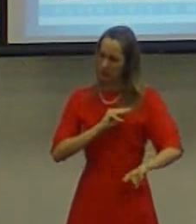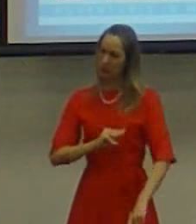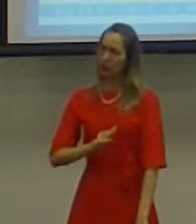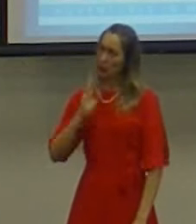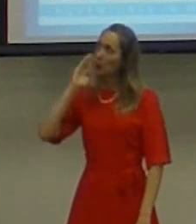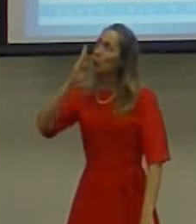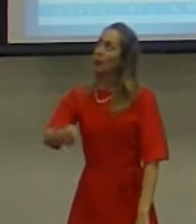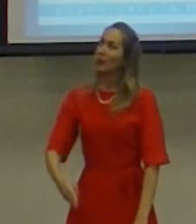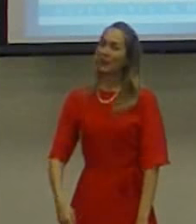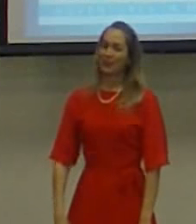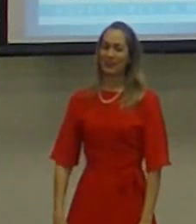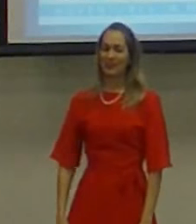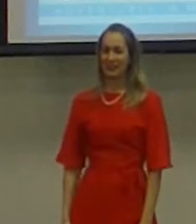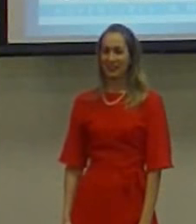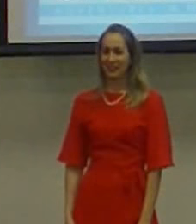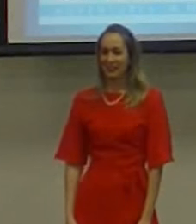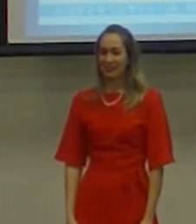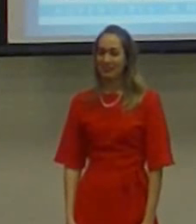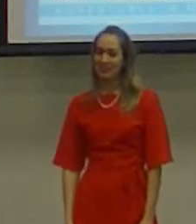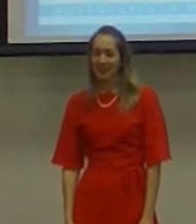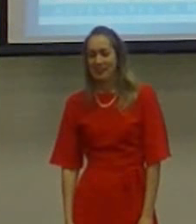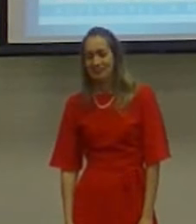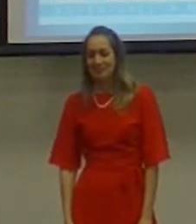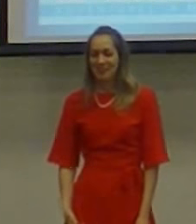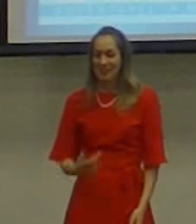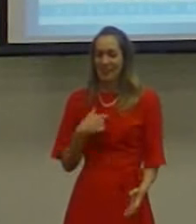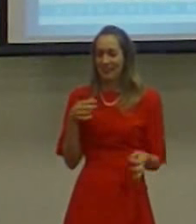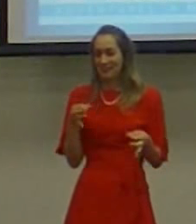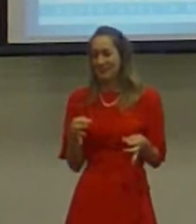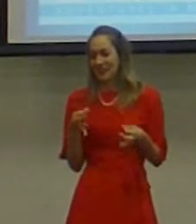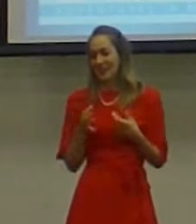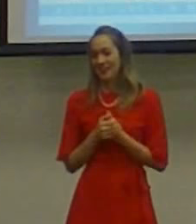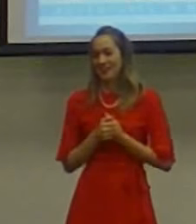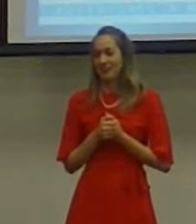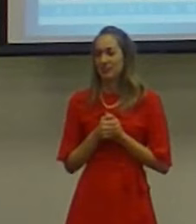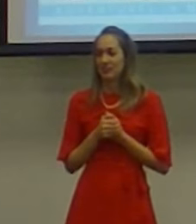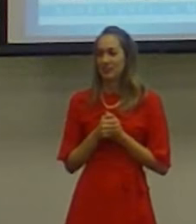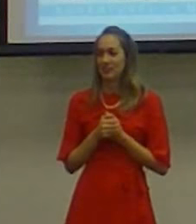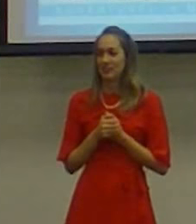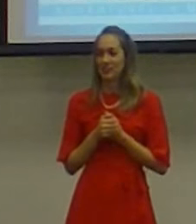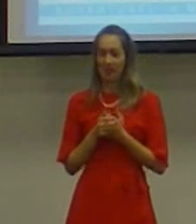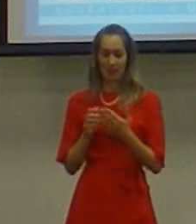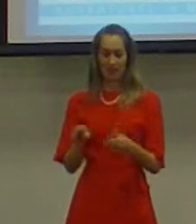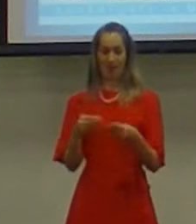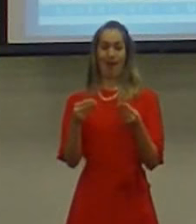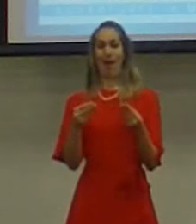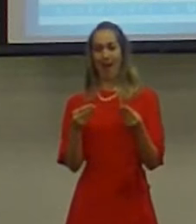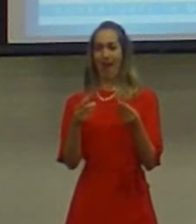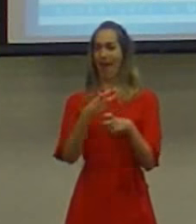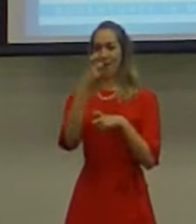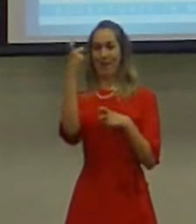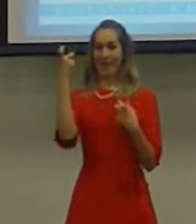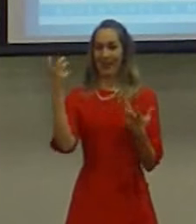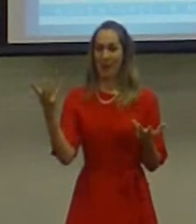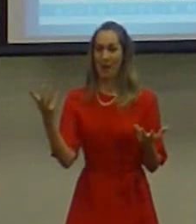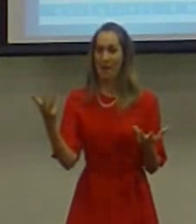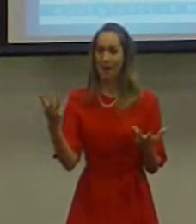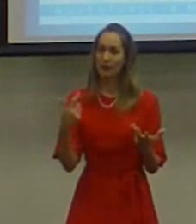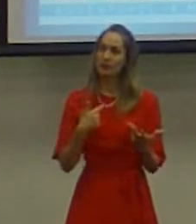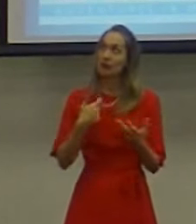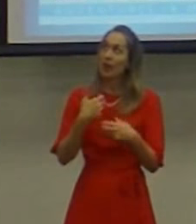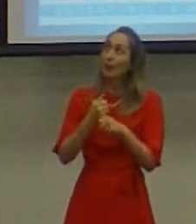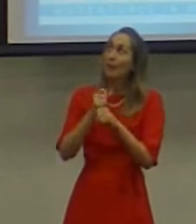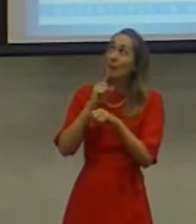into missions. And I decided that, and so lo and behold, I win the scholarship, and I'm like, all right, well, I made a promise, so I